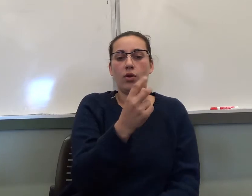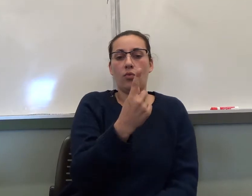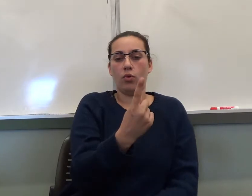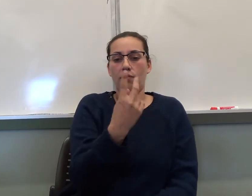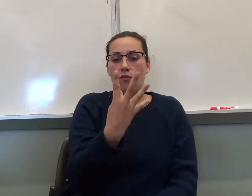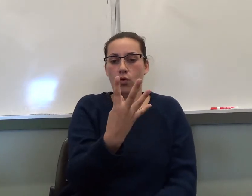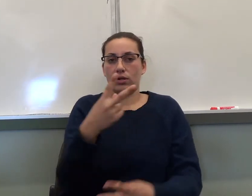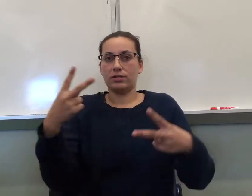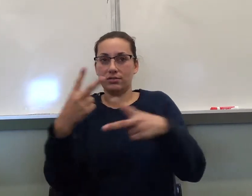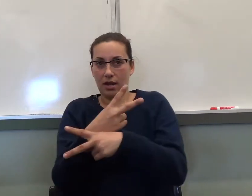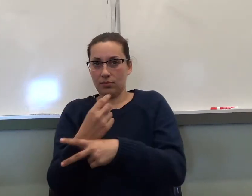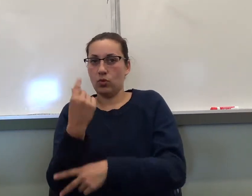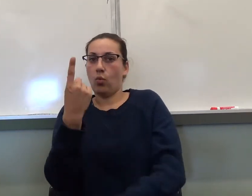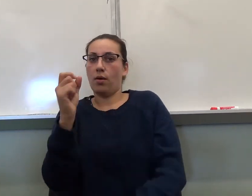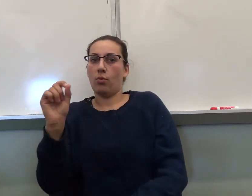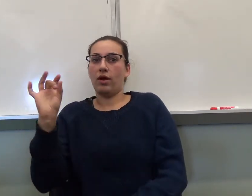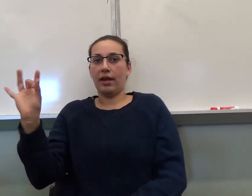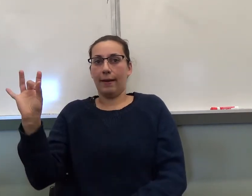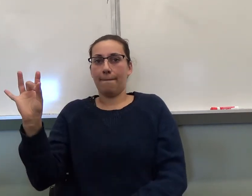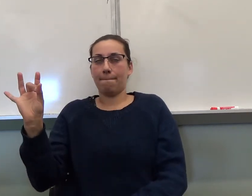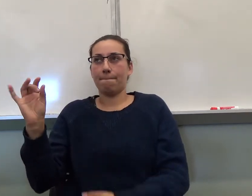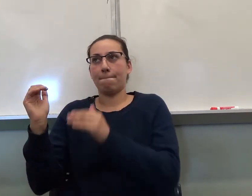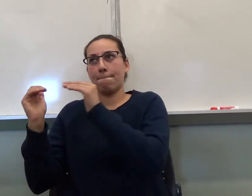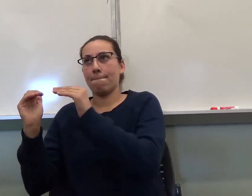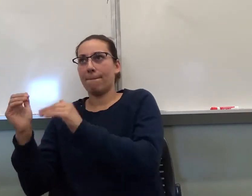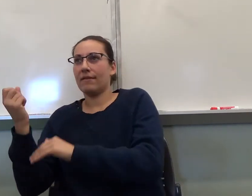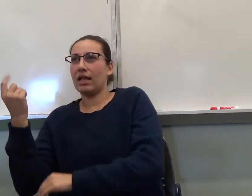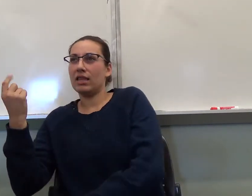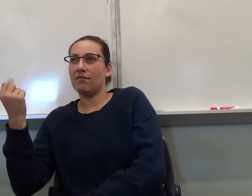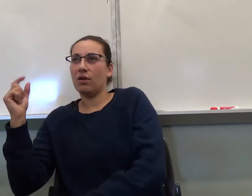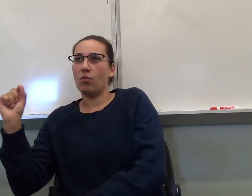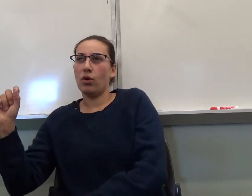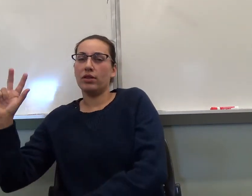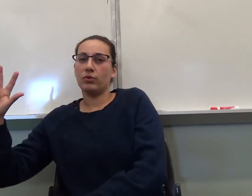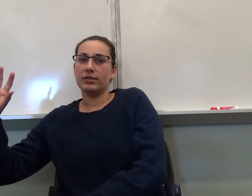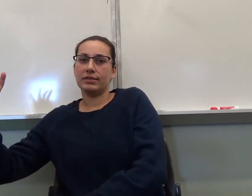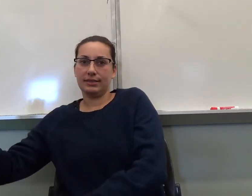This turns out to be 11.30. Now, remember, we're working with